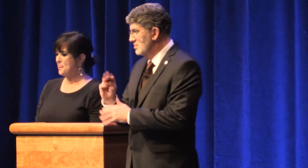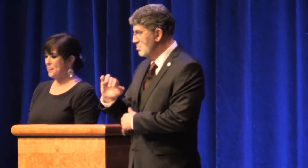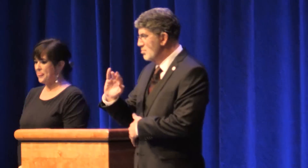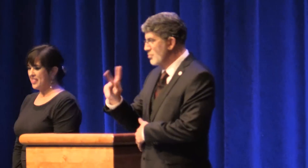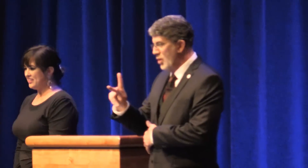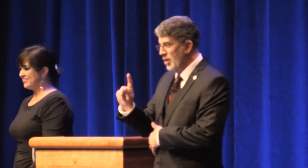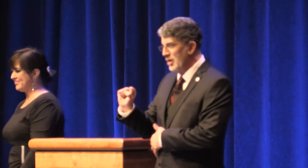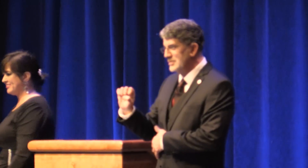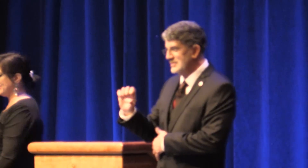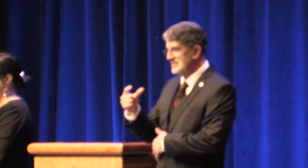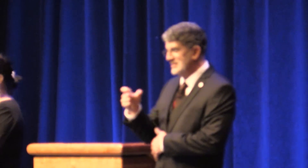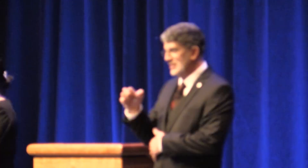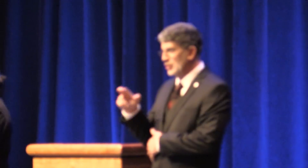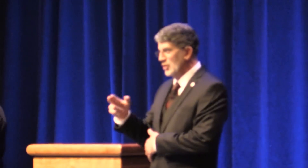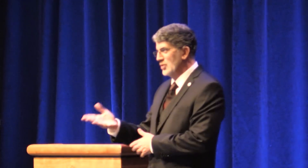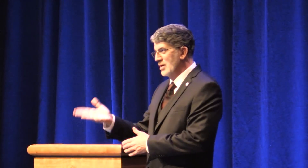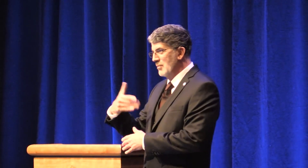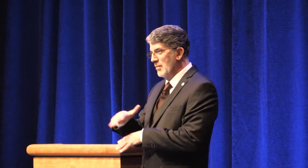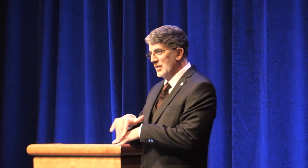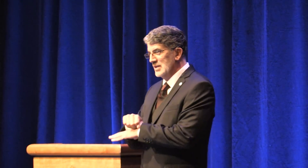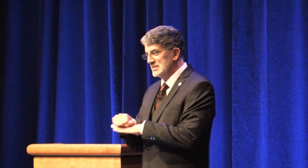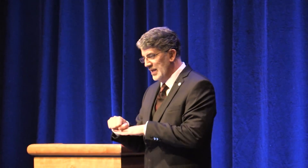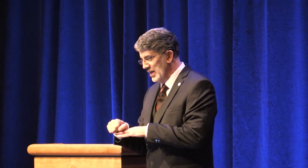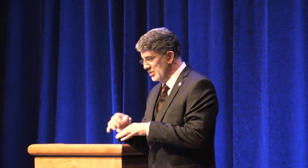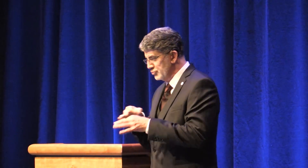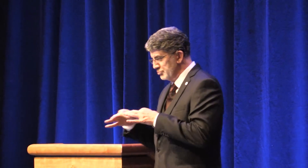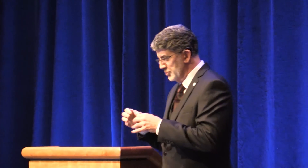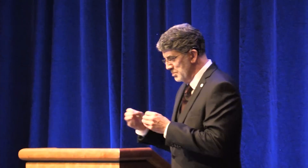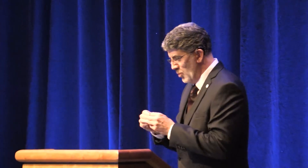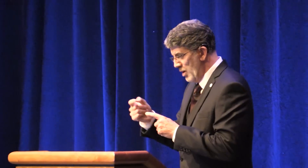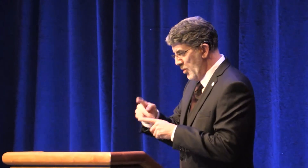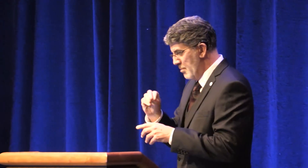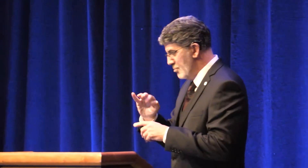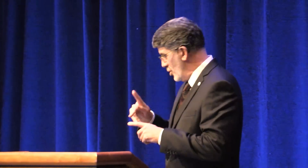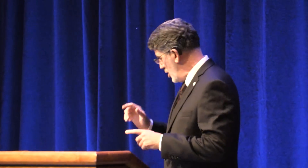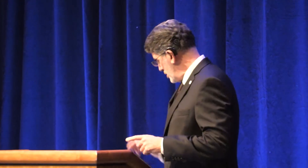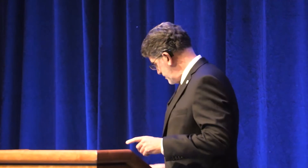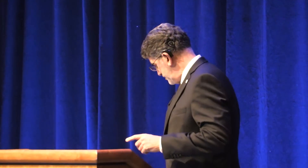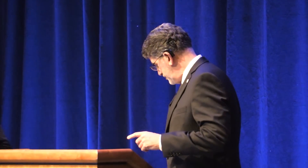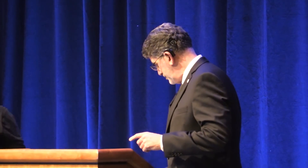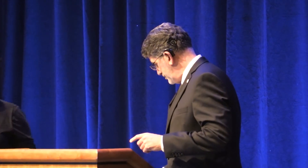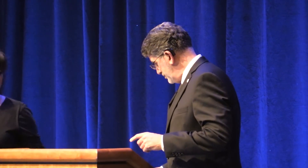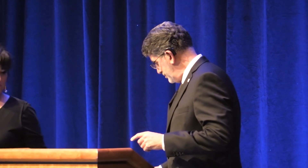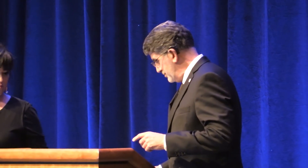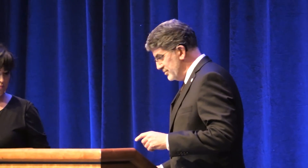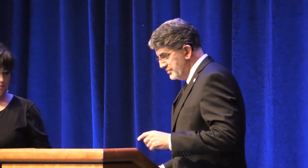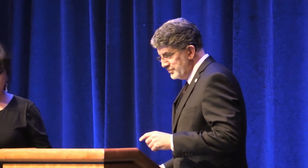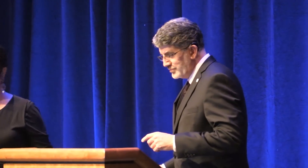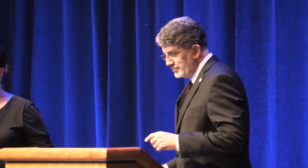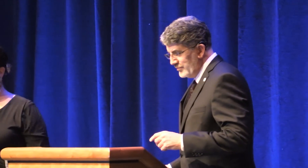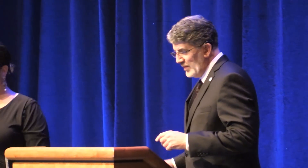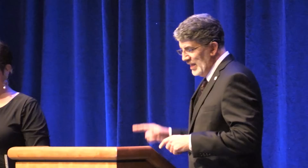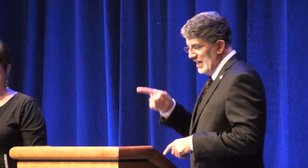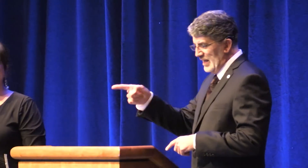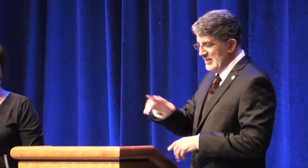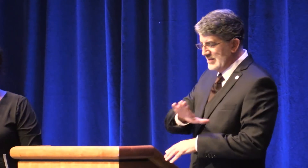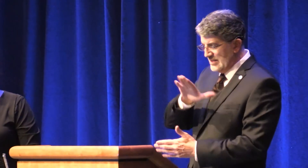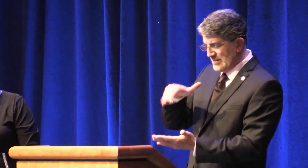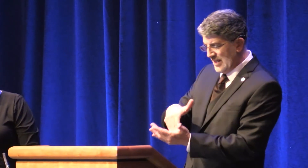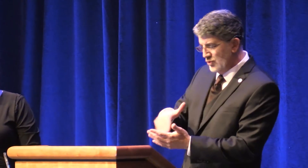I would now like to ask Mark Seeger to come to the stage, and I will elaborate a little bit about Mark.